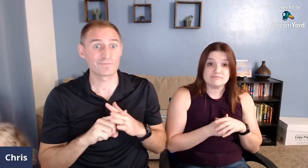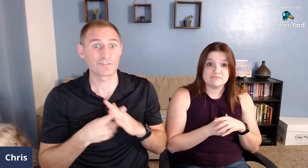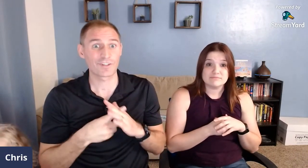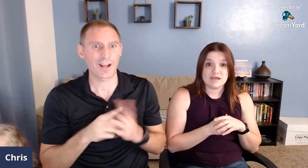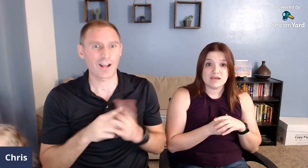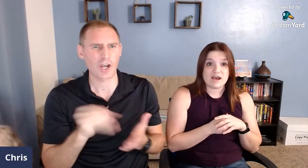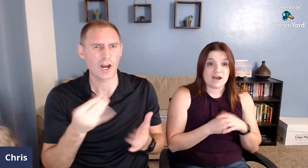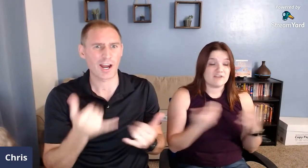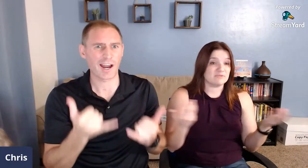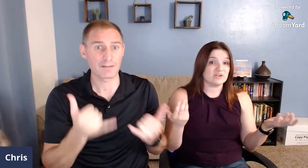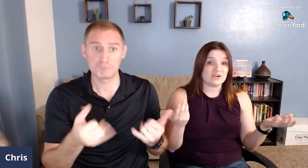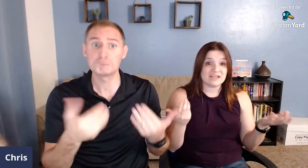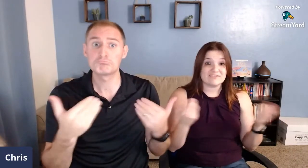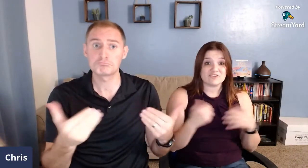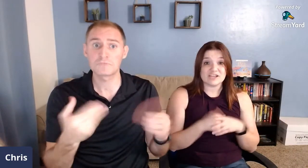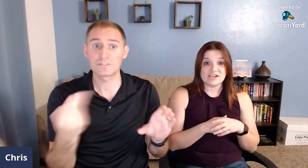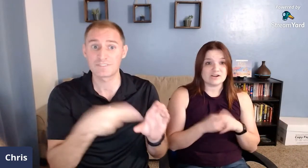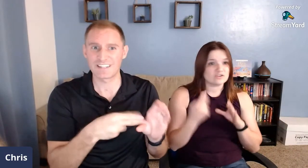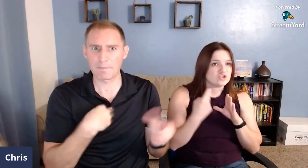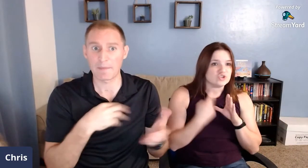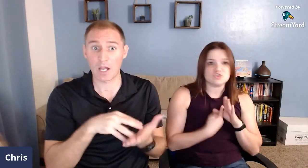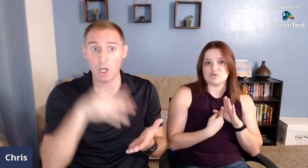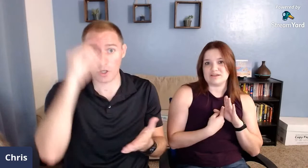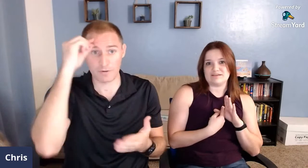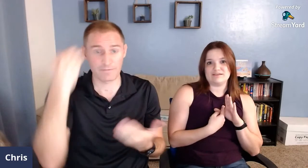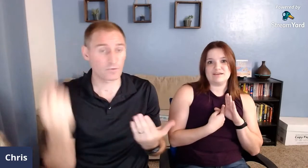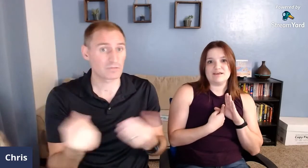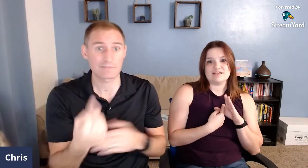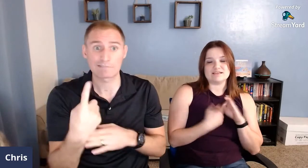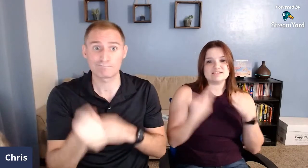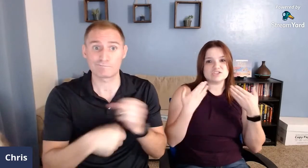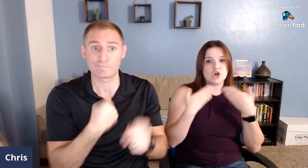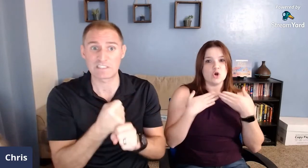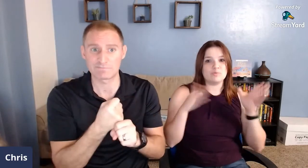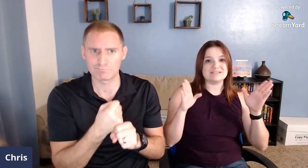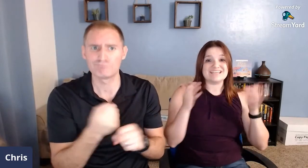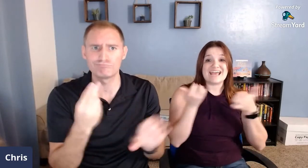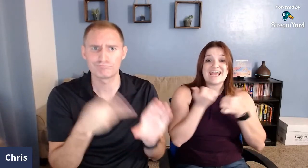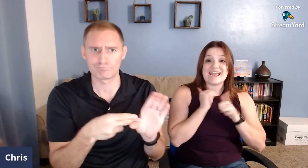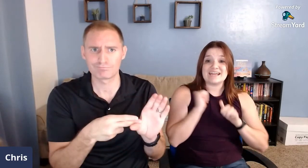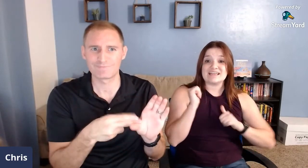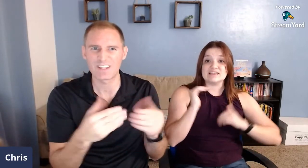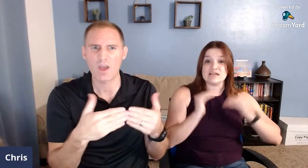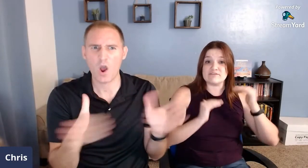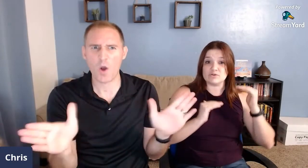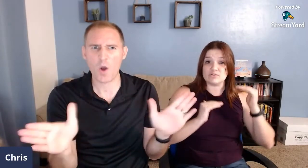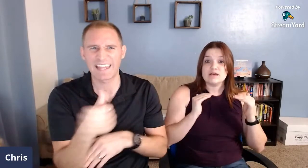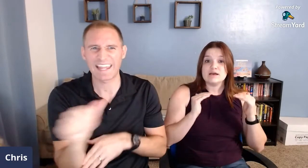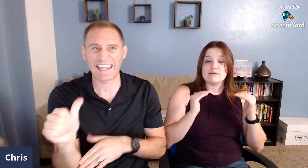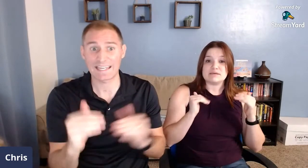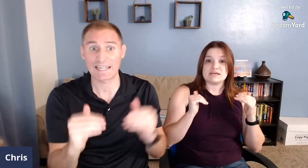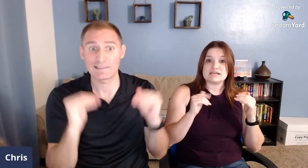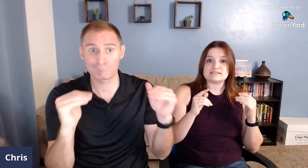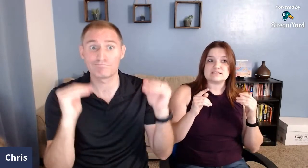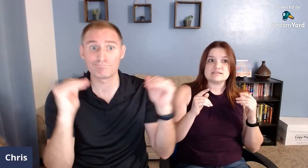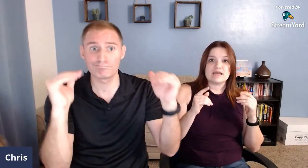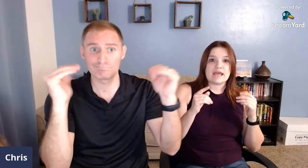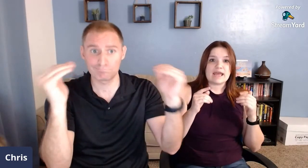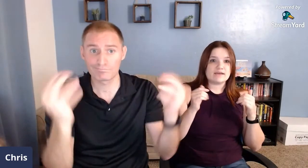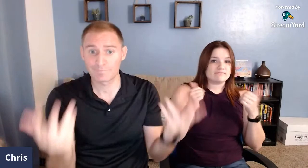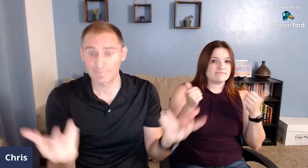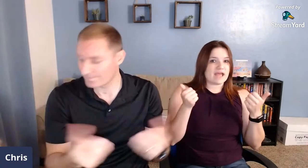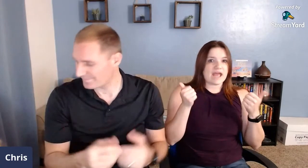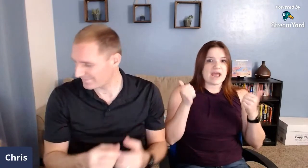Join. I've been learning for a year. Join. This is open to any level because